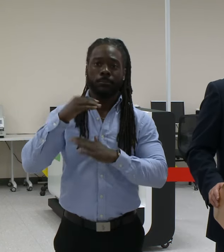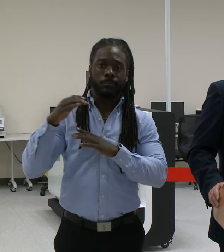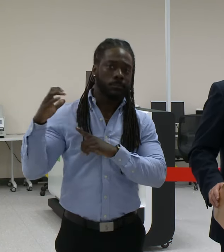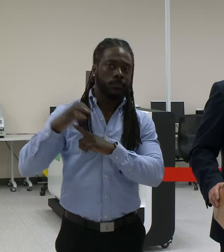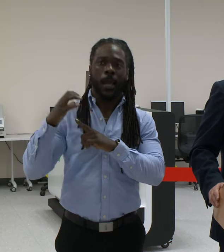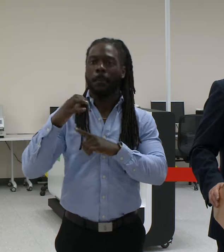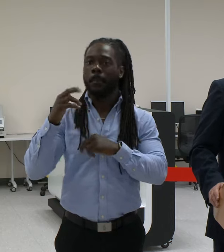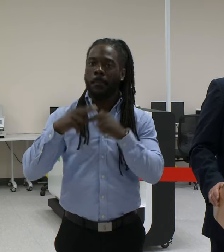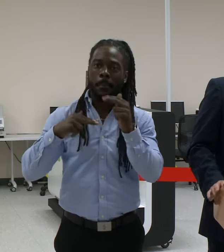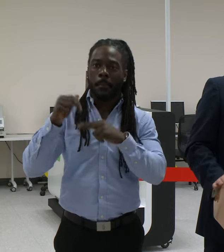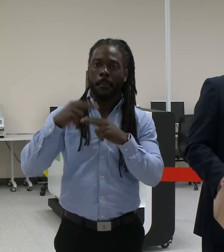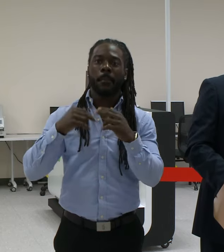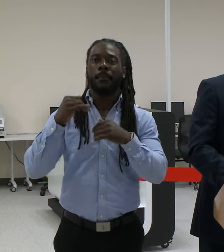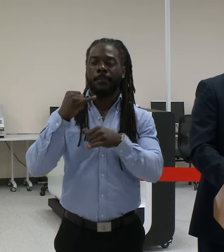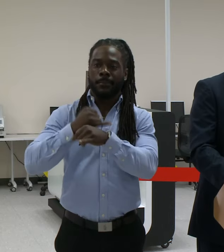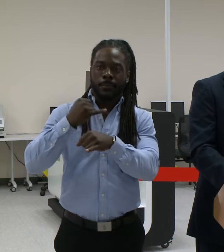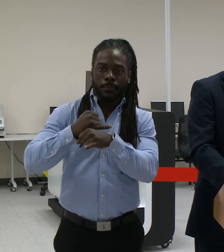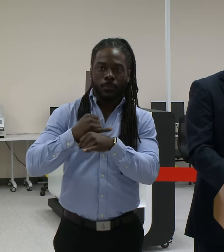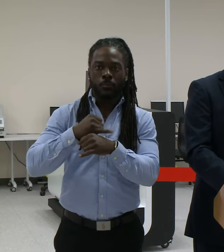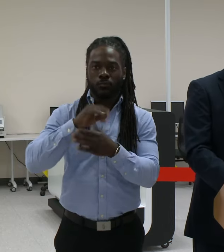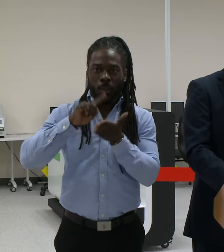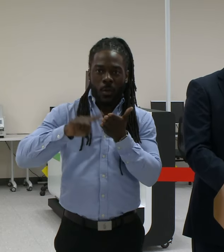facility and research center.